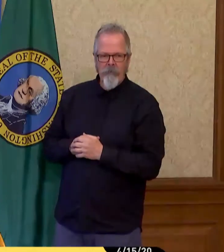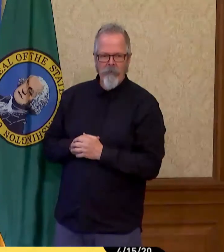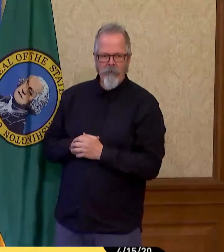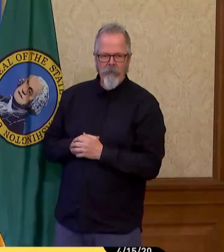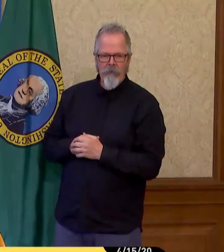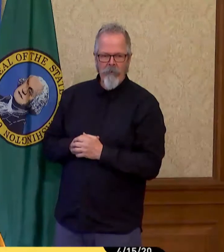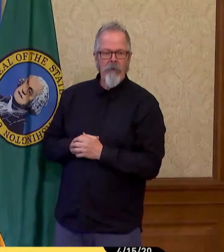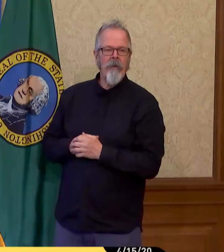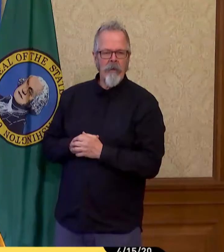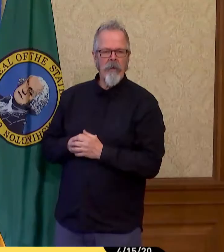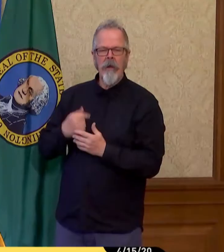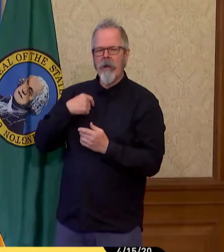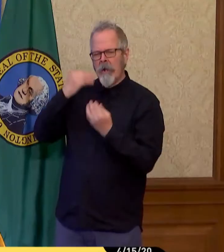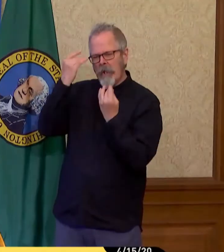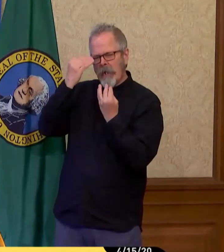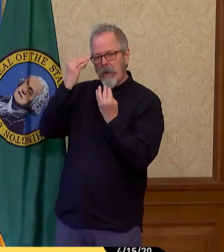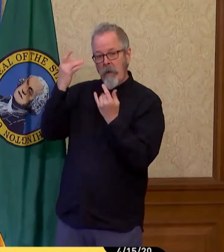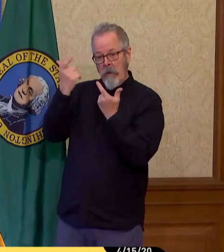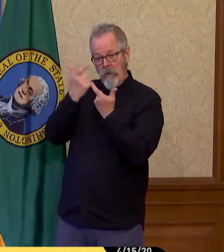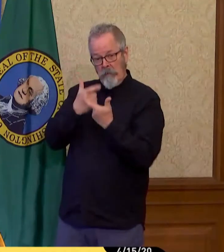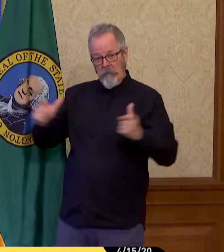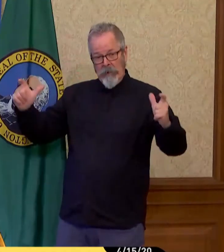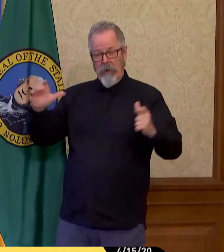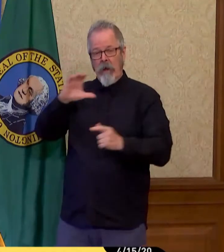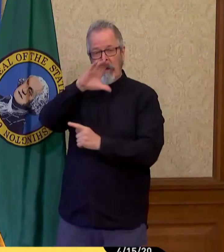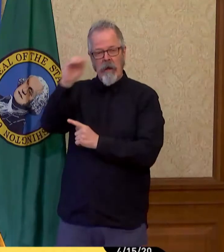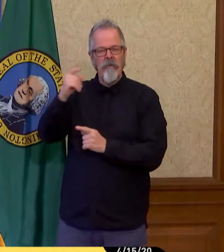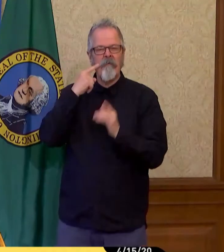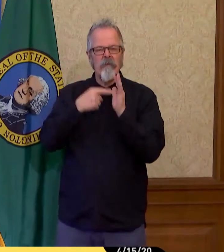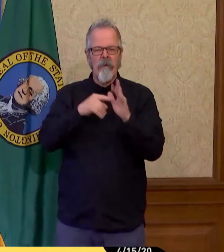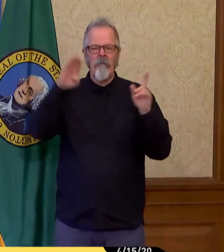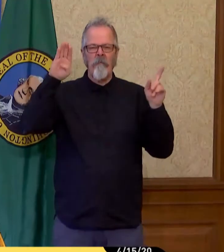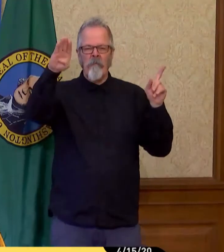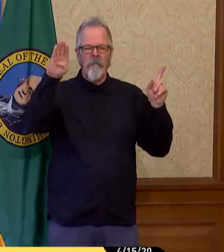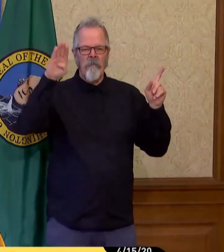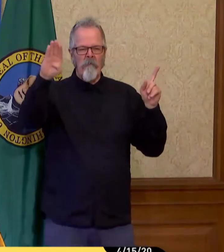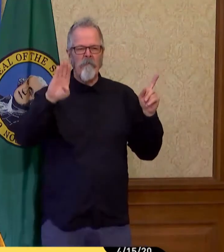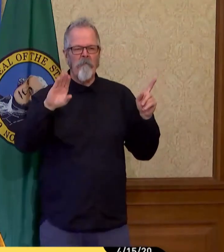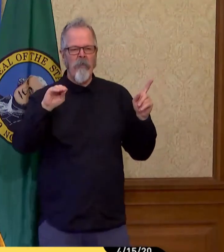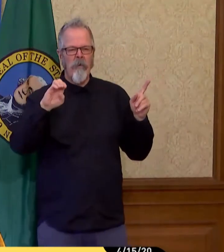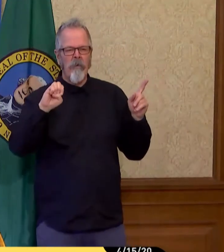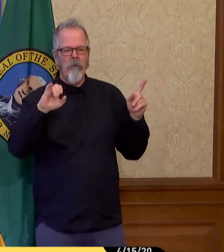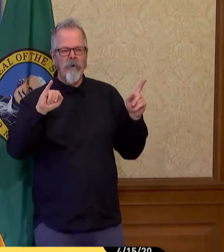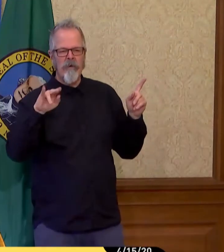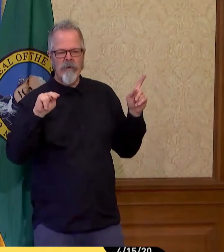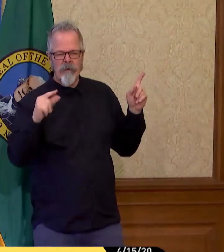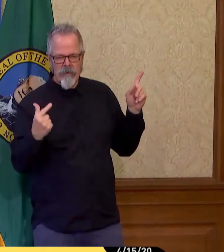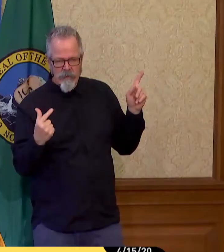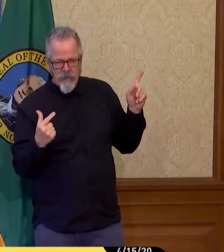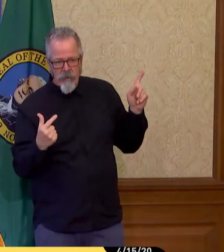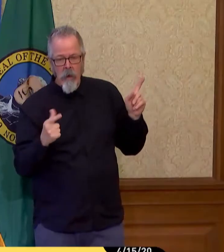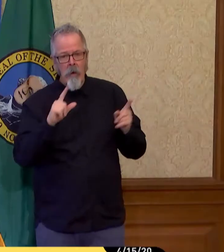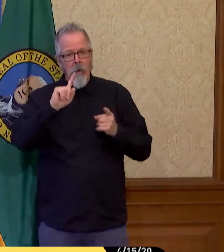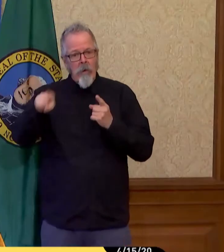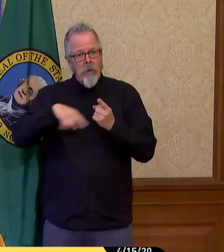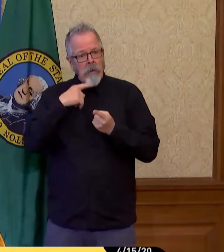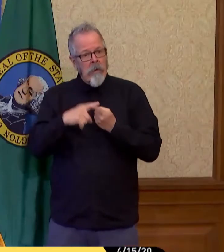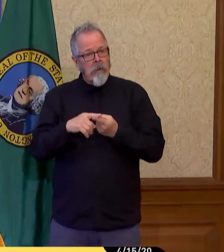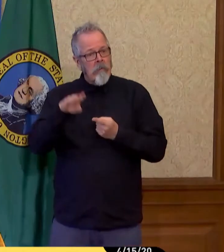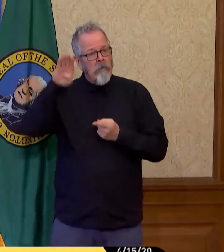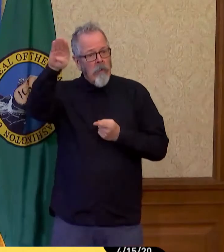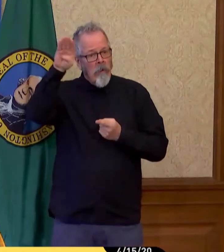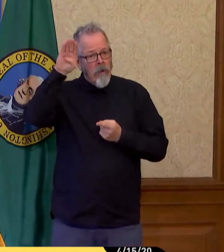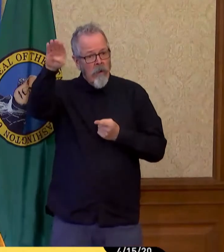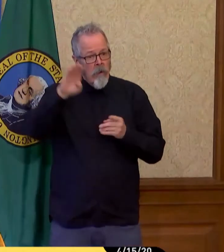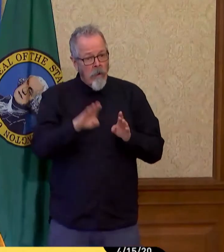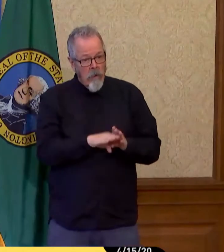while the physical distancing program is still in place? And if so, what conditions would you want to see such manufacturers meet to keep from